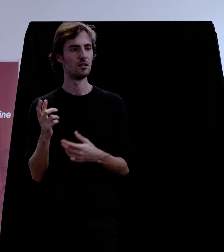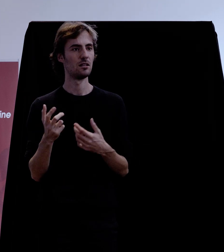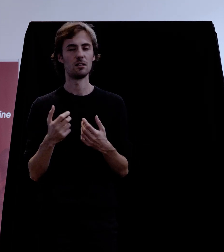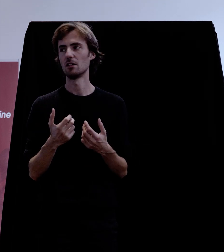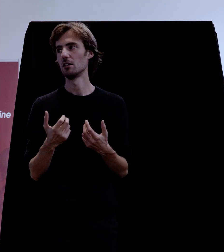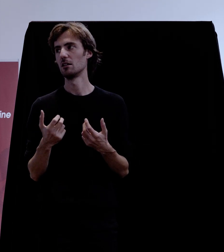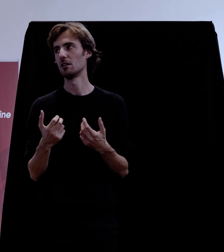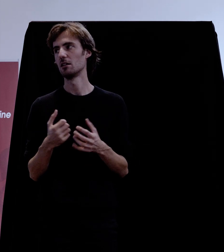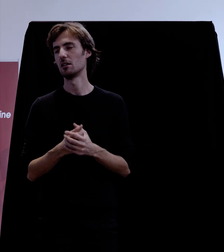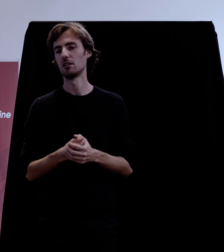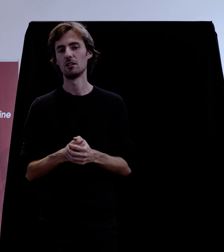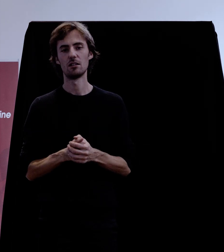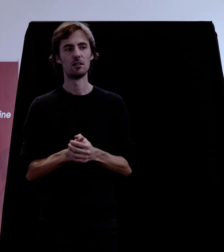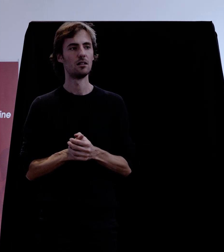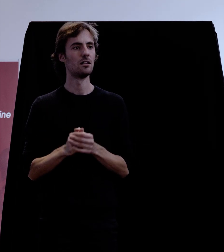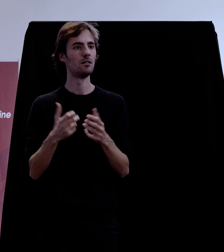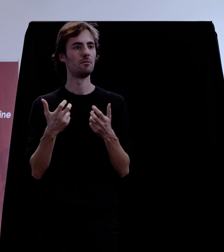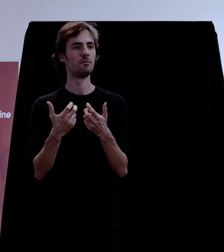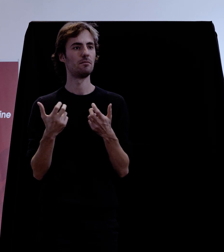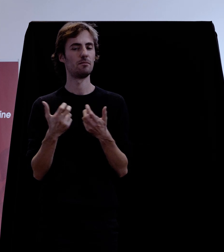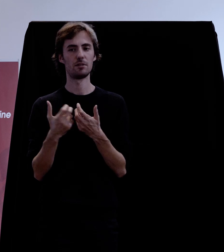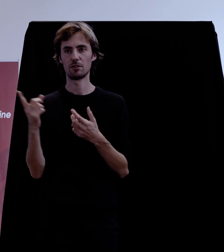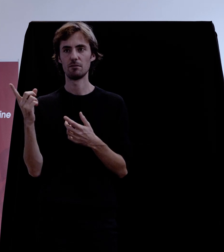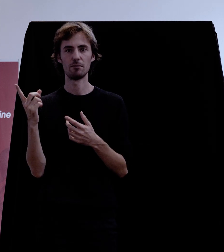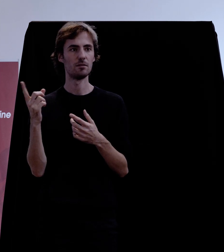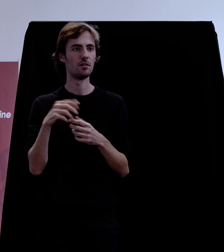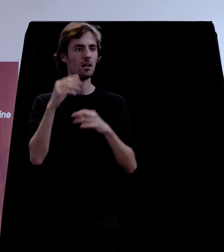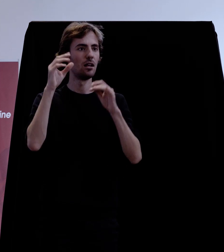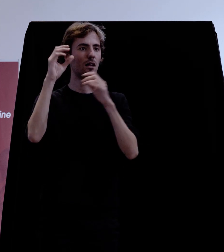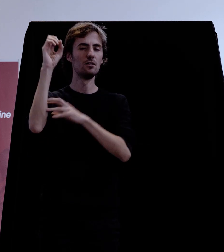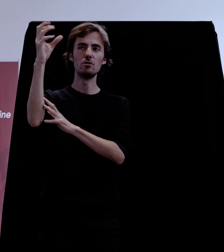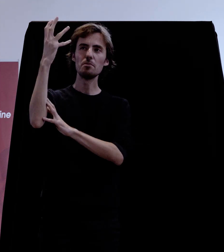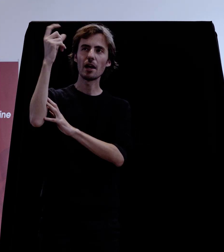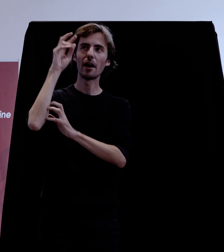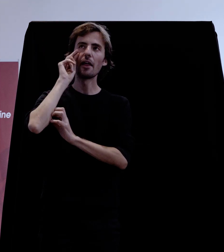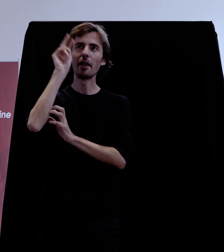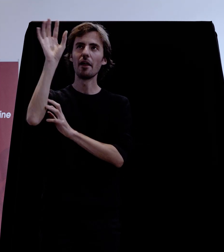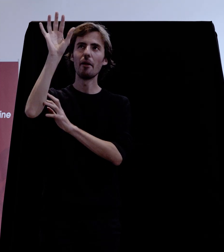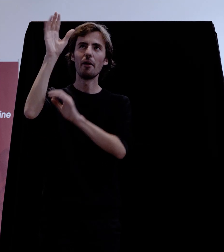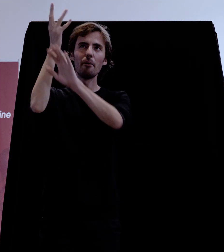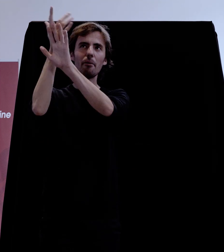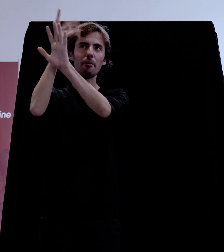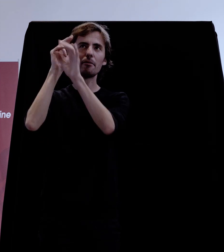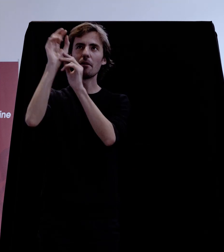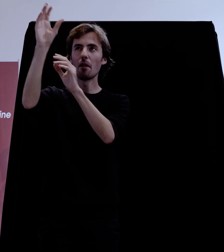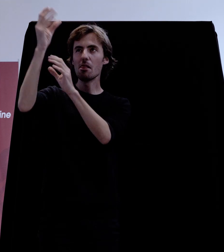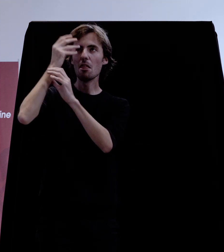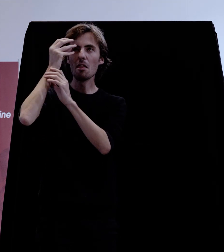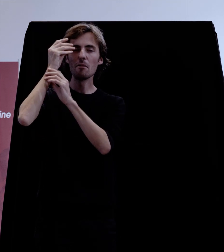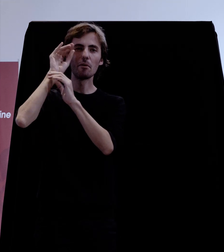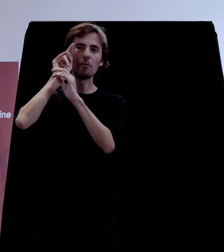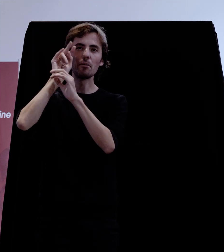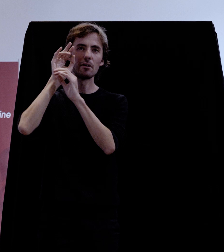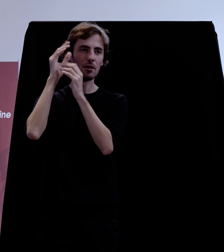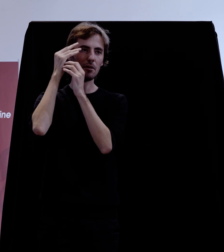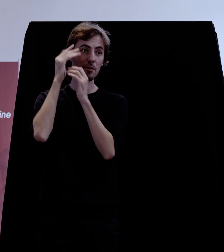course, Jacob not only likes light flicking, but he likes anything with spinning lights, vibrating toys,